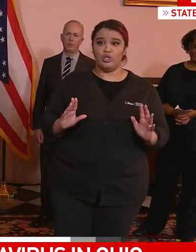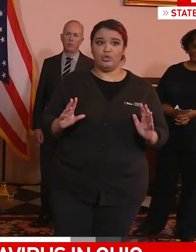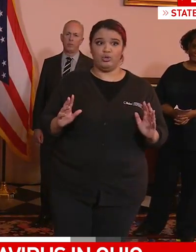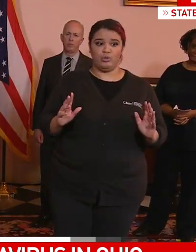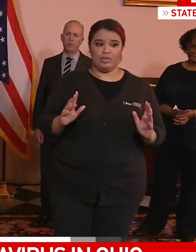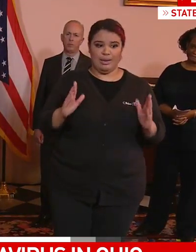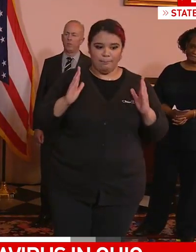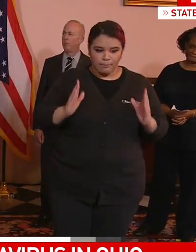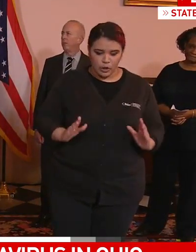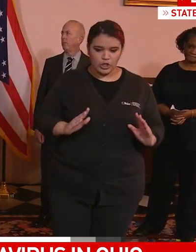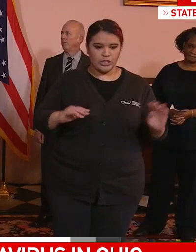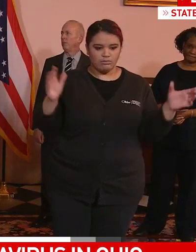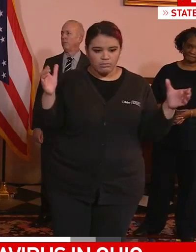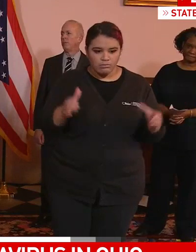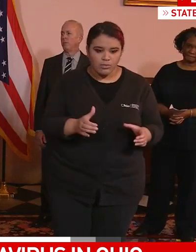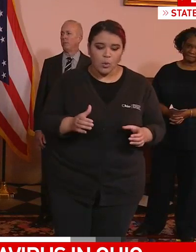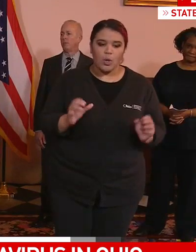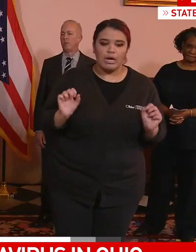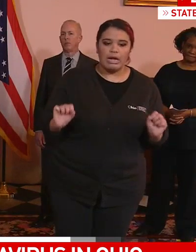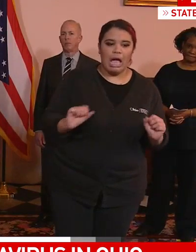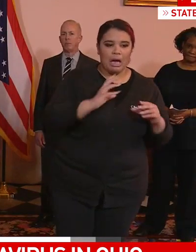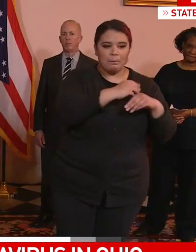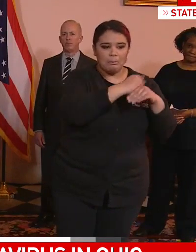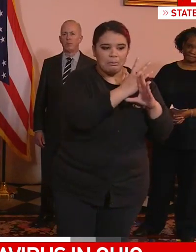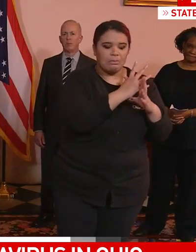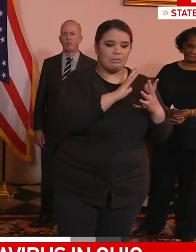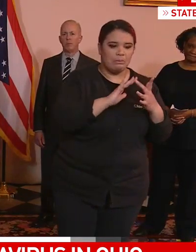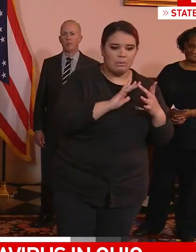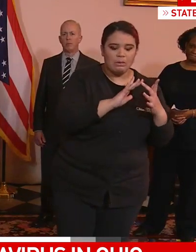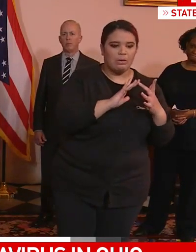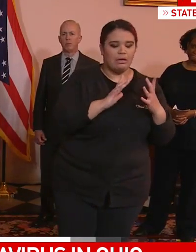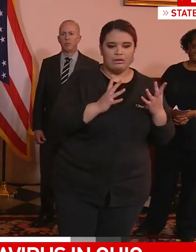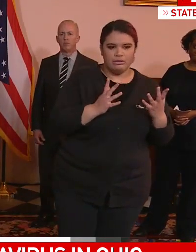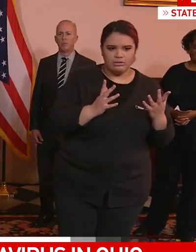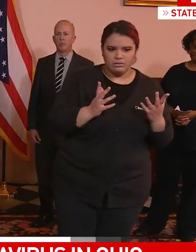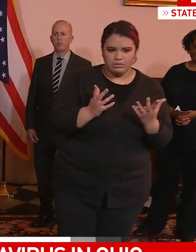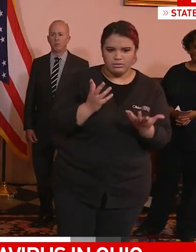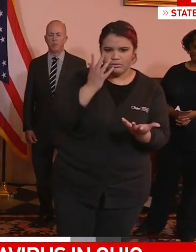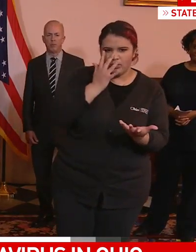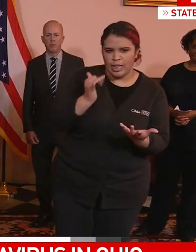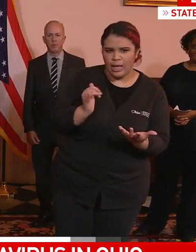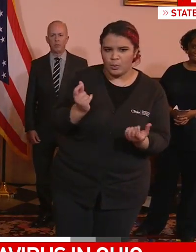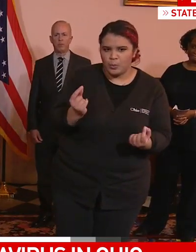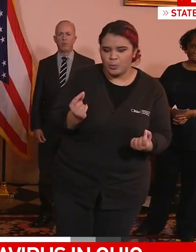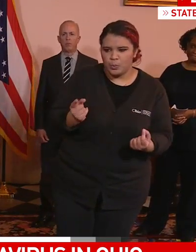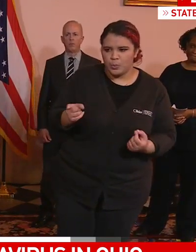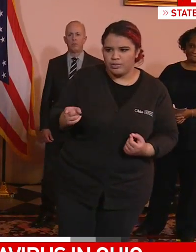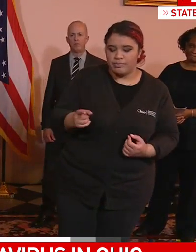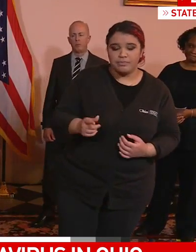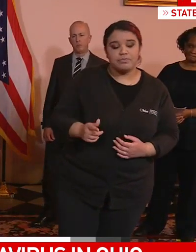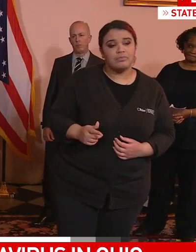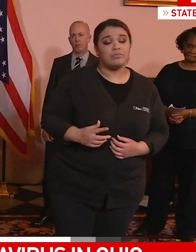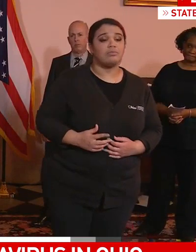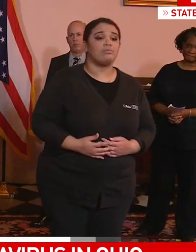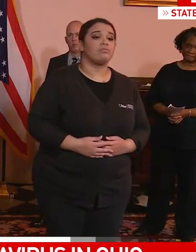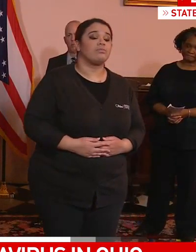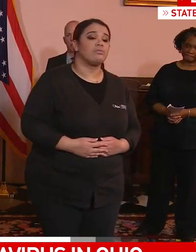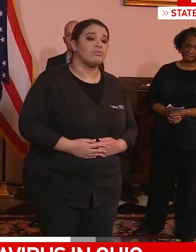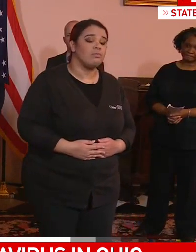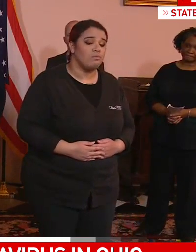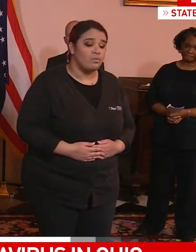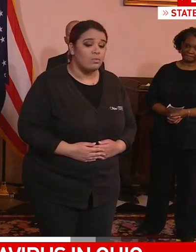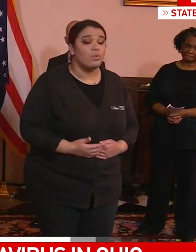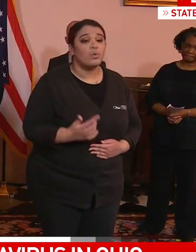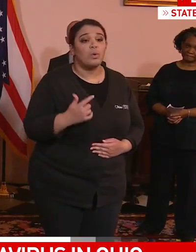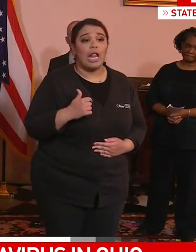meet remotely? Like, what is the situation with that? Well, I would expect that they would